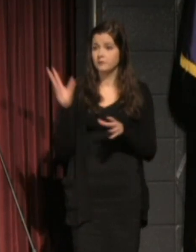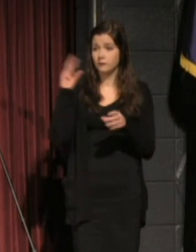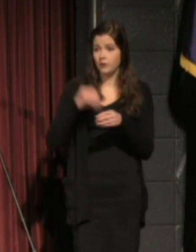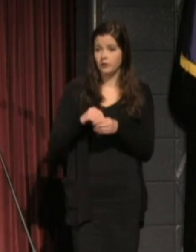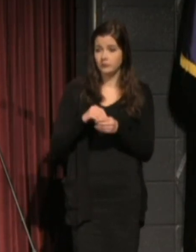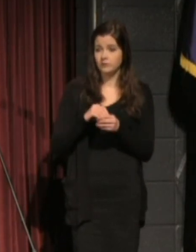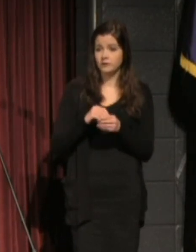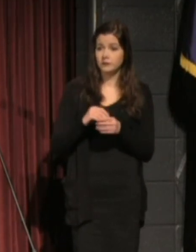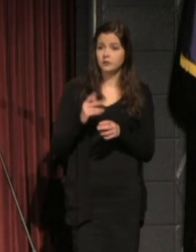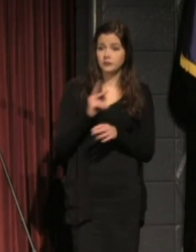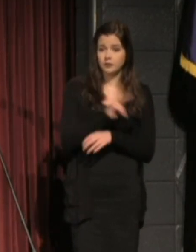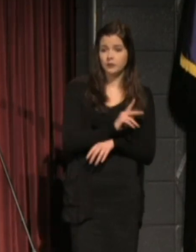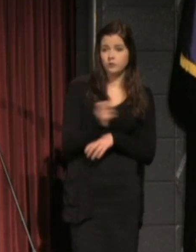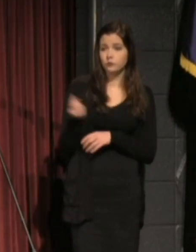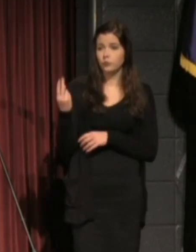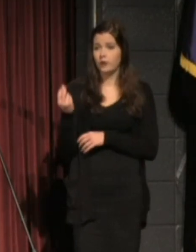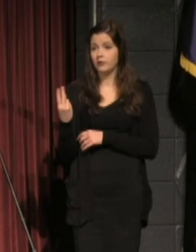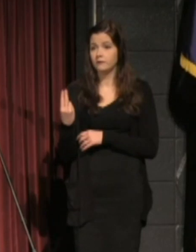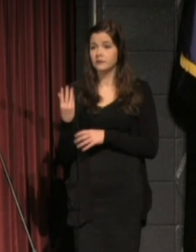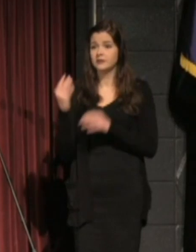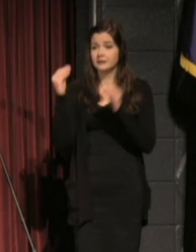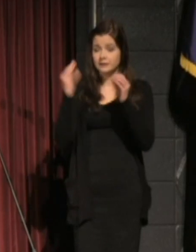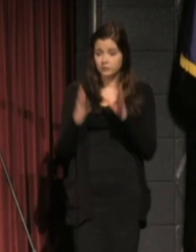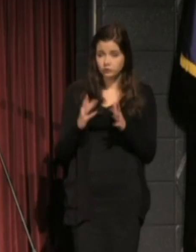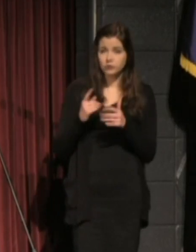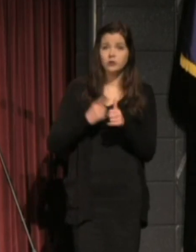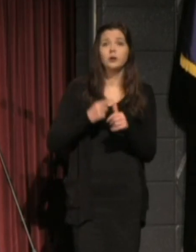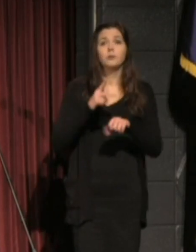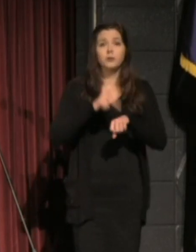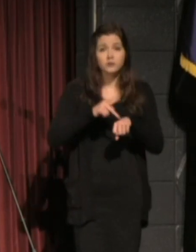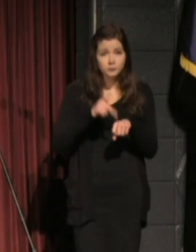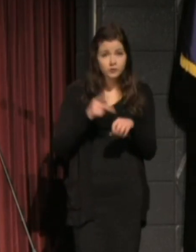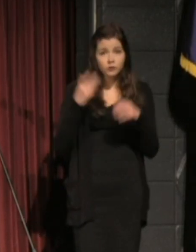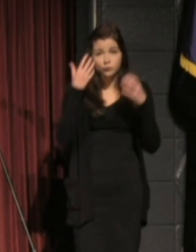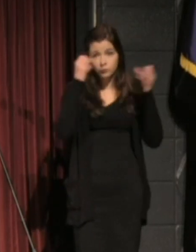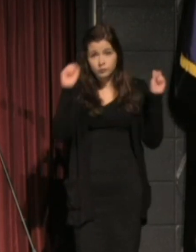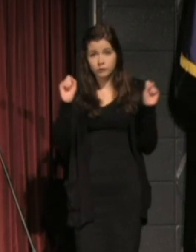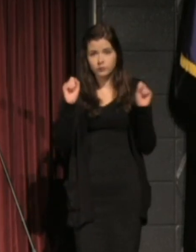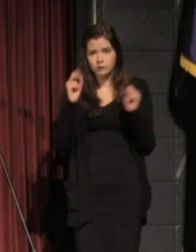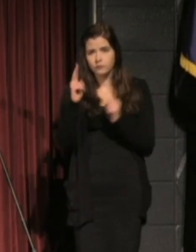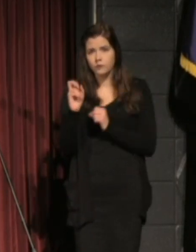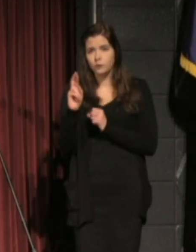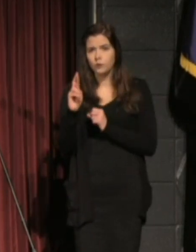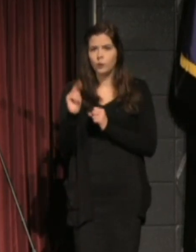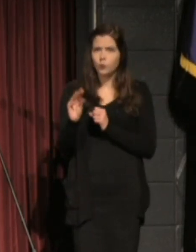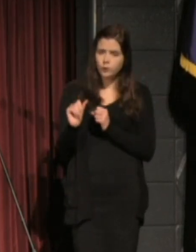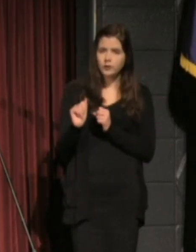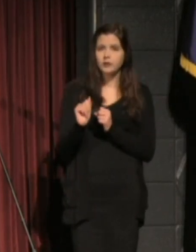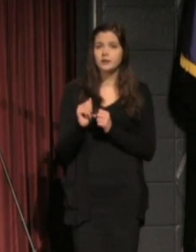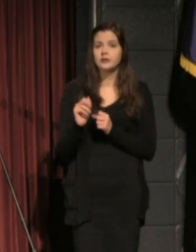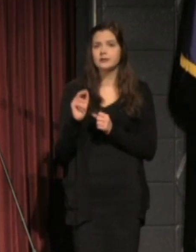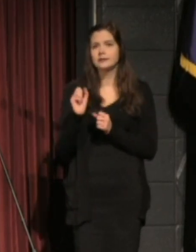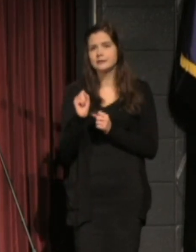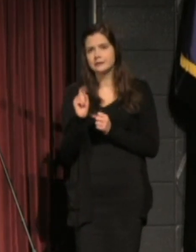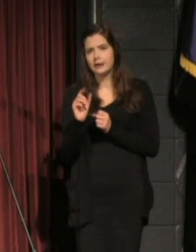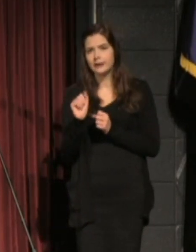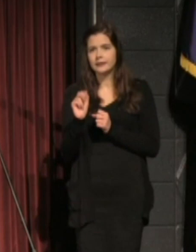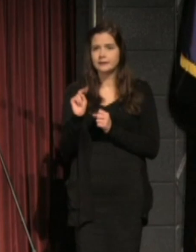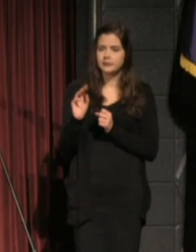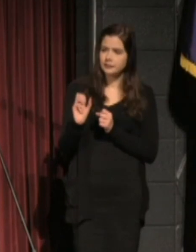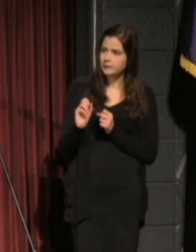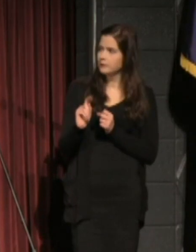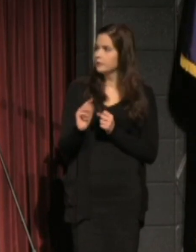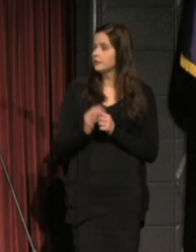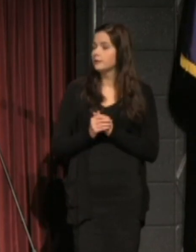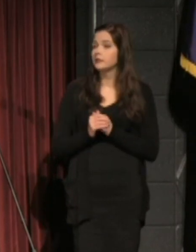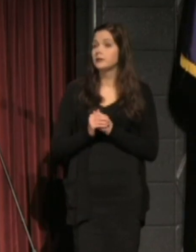K-12 education as a teacher, a principal, a superintendent in the Verona, Stanton, Center, Botno, and Hazen school